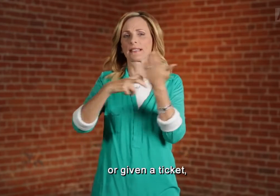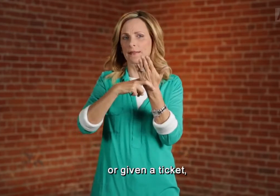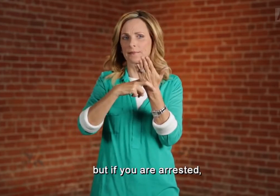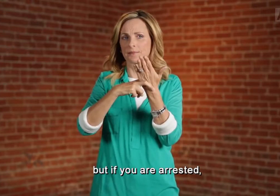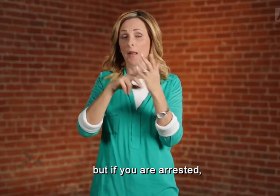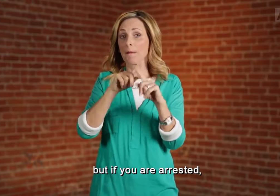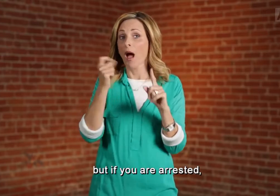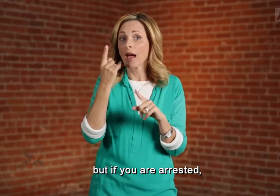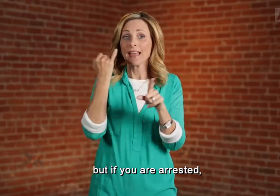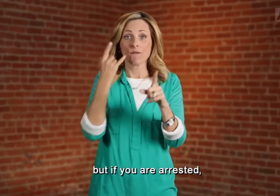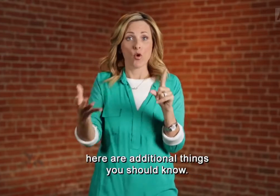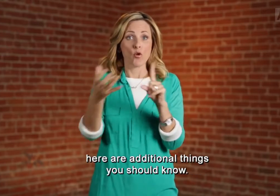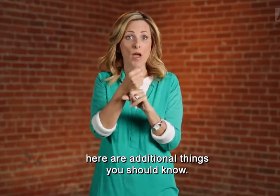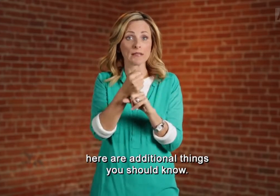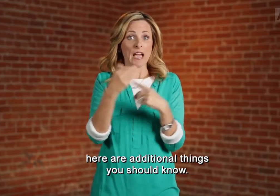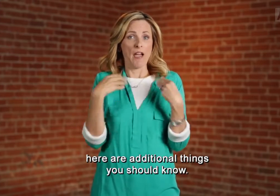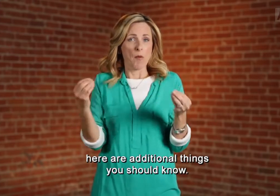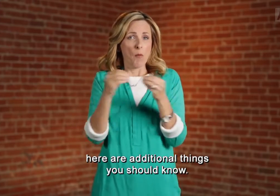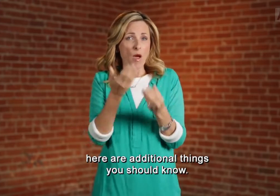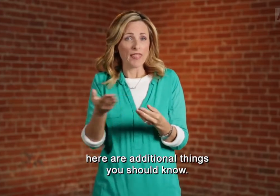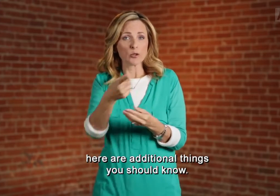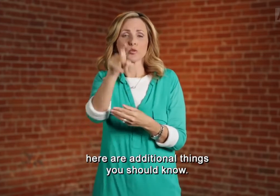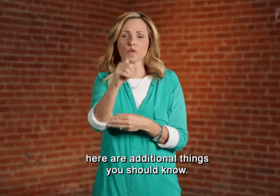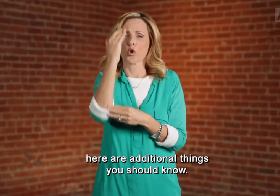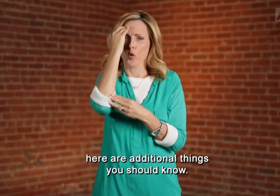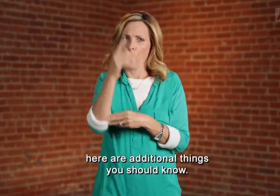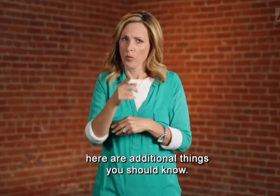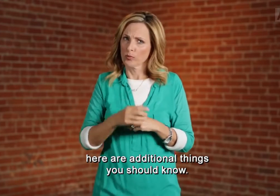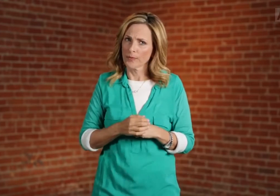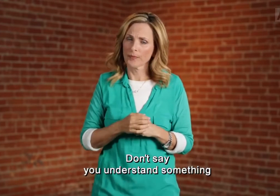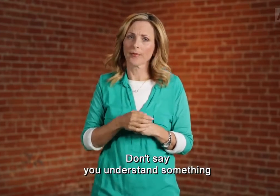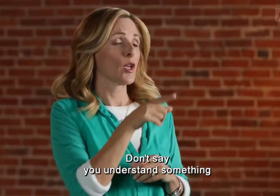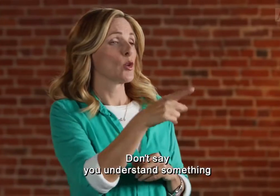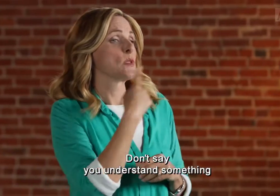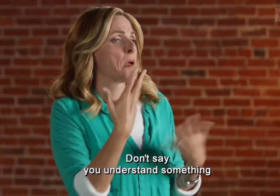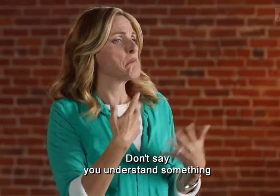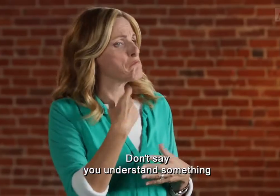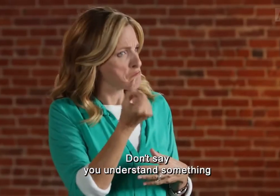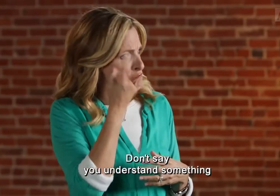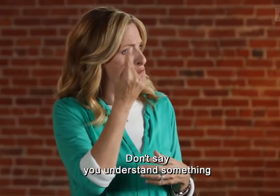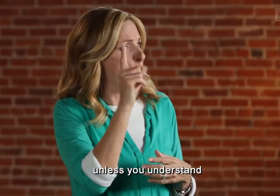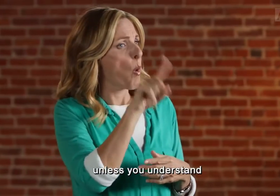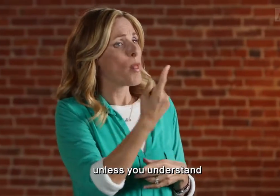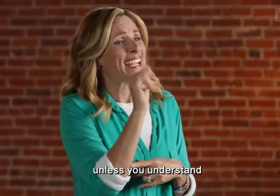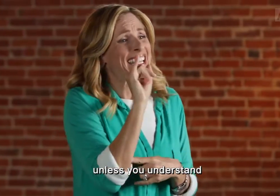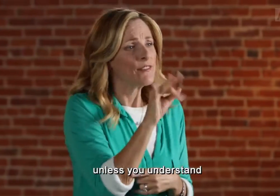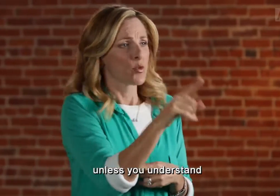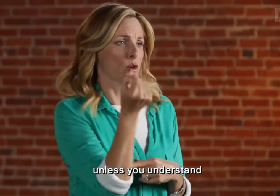ticket. But if you are arrested, here are additional things you should know. Don't say you understand something unless you